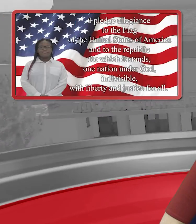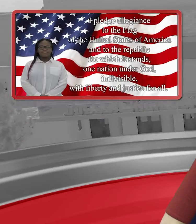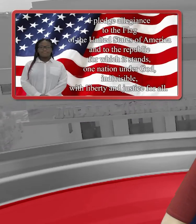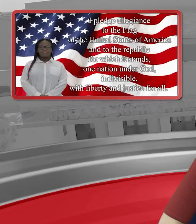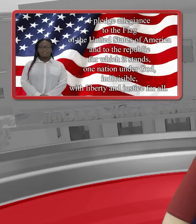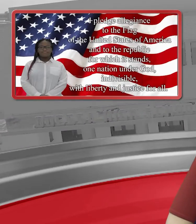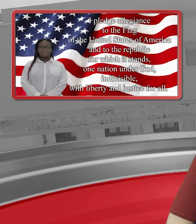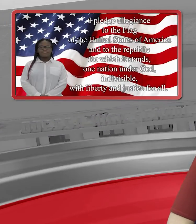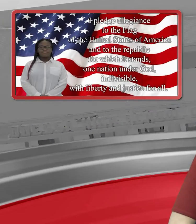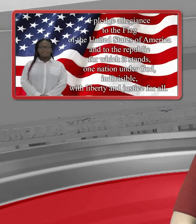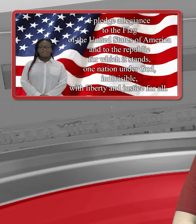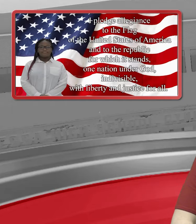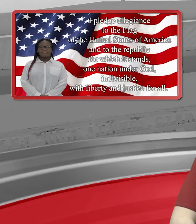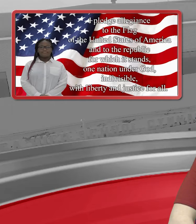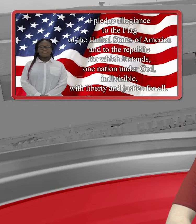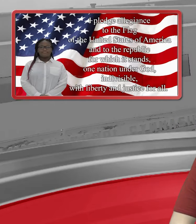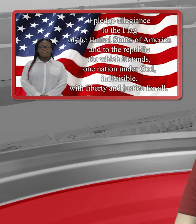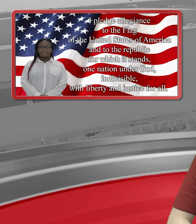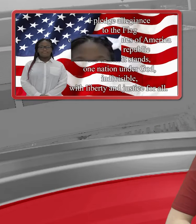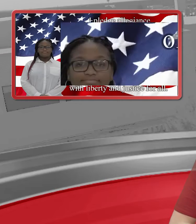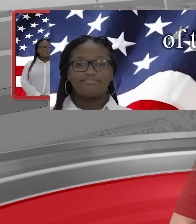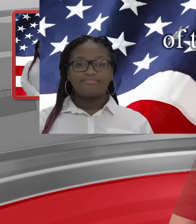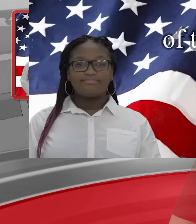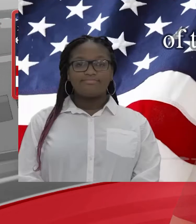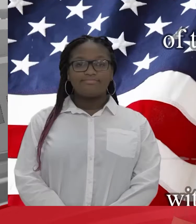it. Stanford pledges. We'll see you tomorrow.